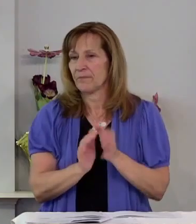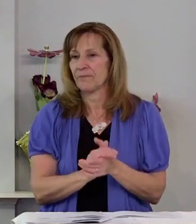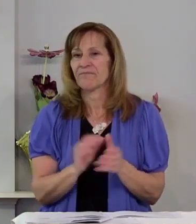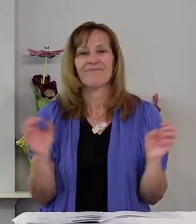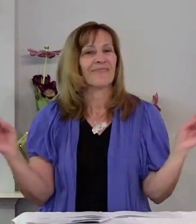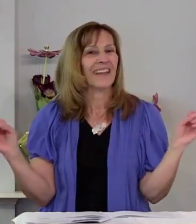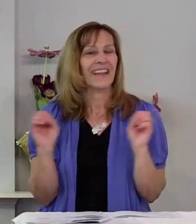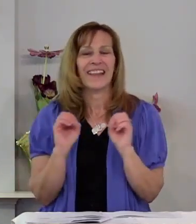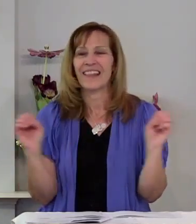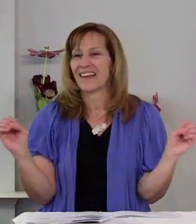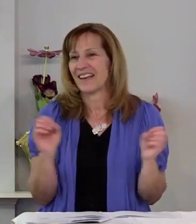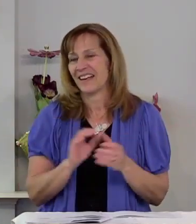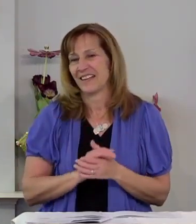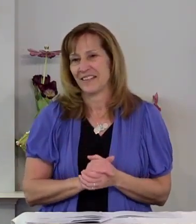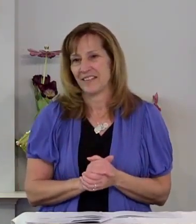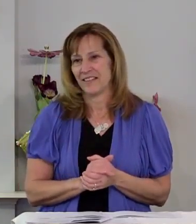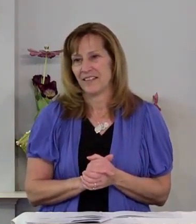Nothing.